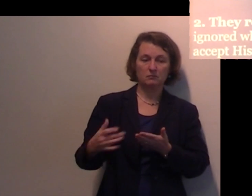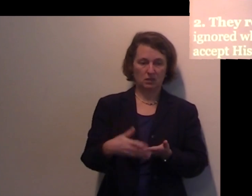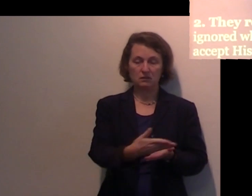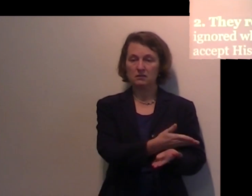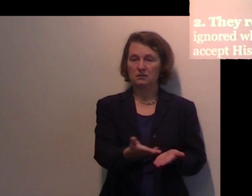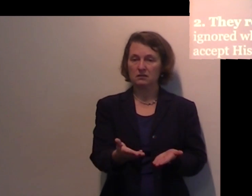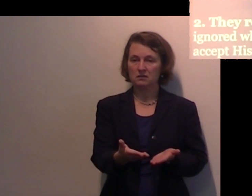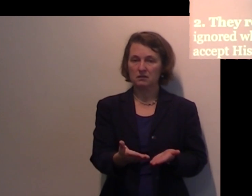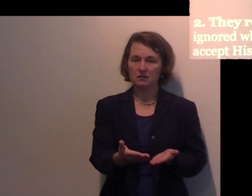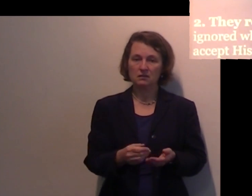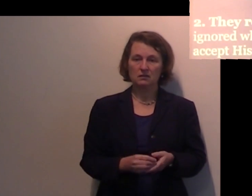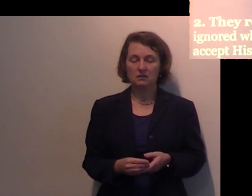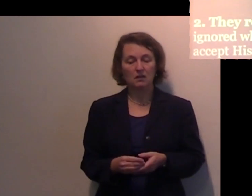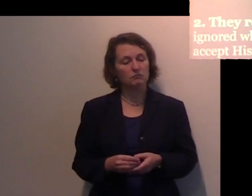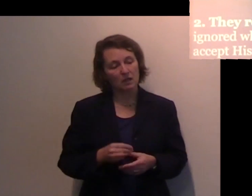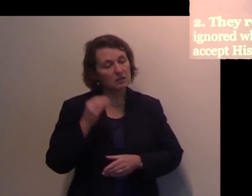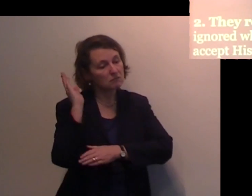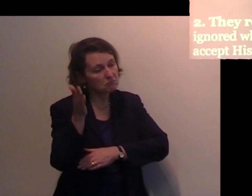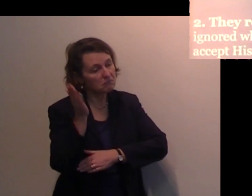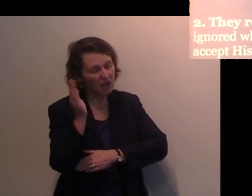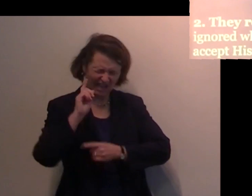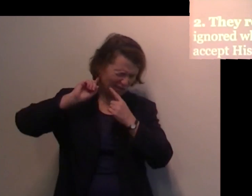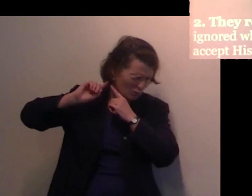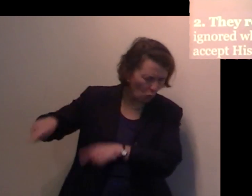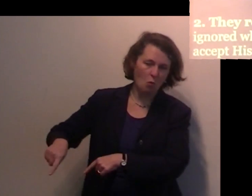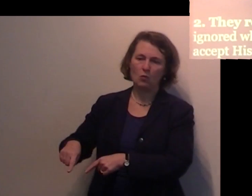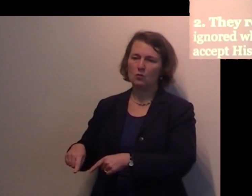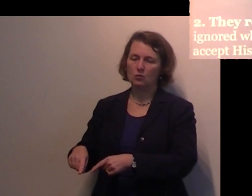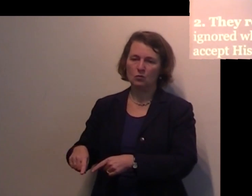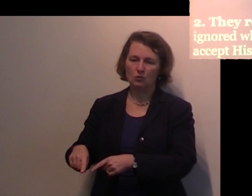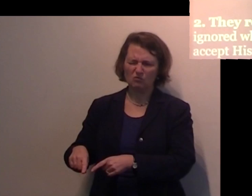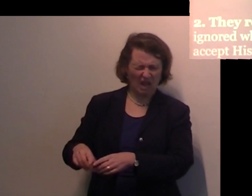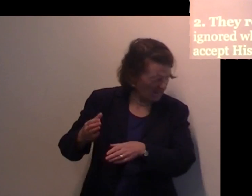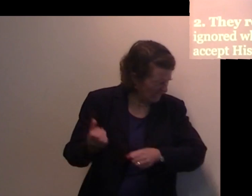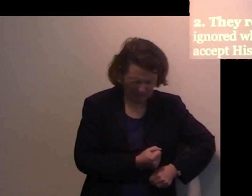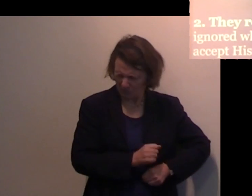They ignored what he said. They did not accept his words.